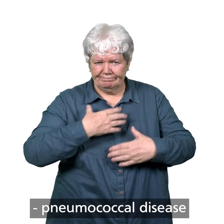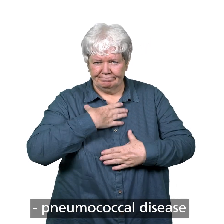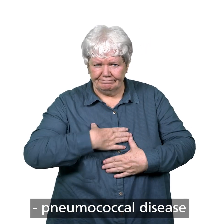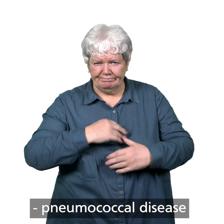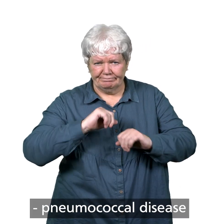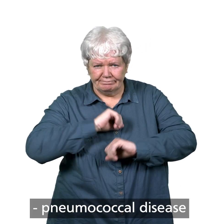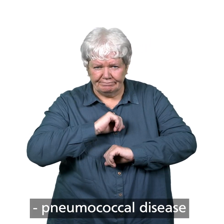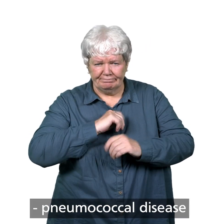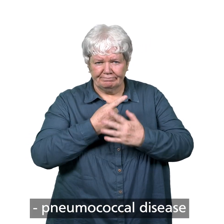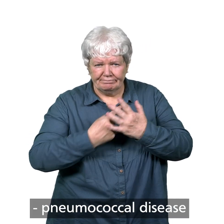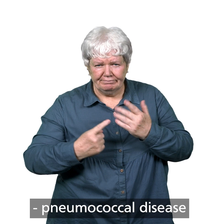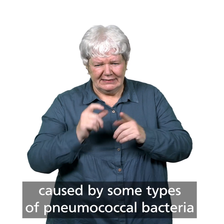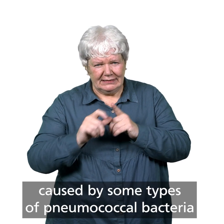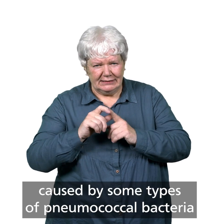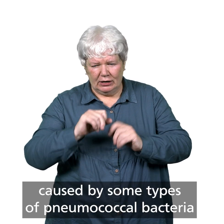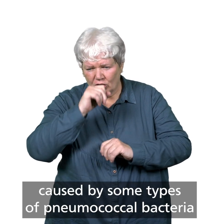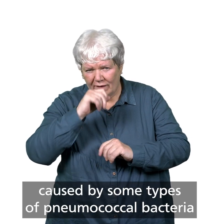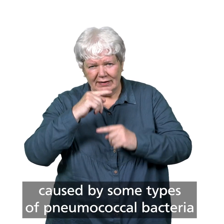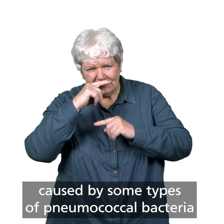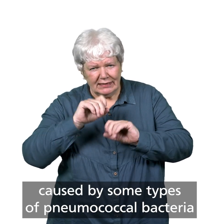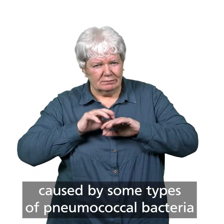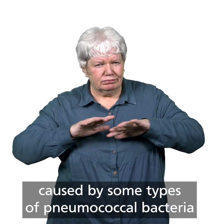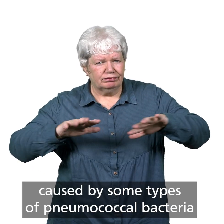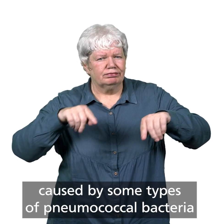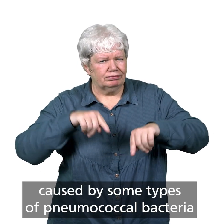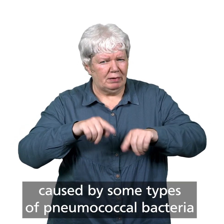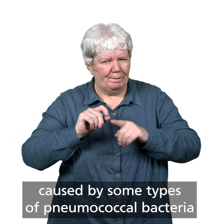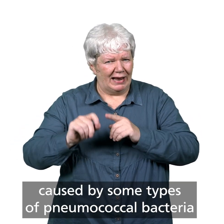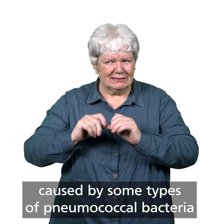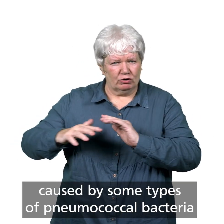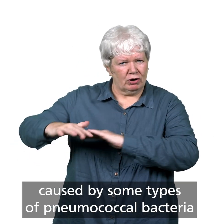pneumococcal disease, caused by some types of pneumococcal bacteria,